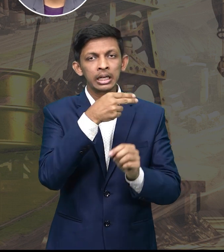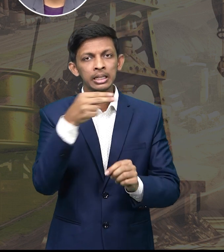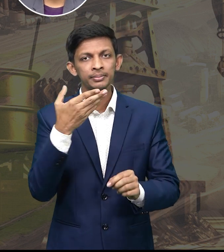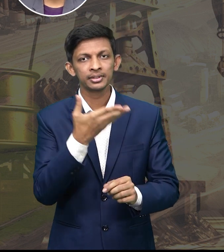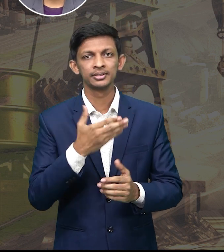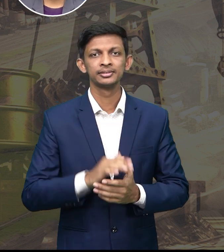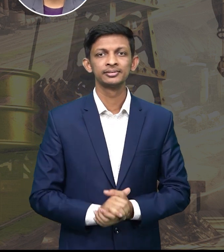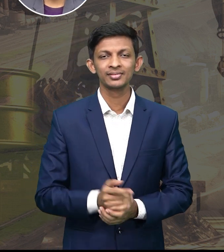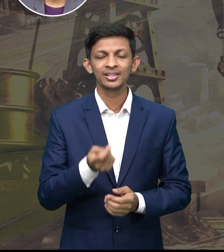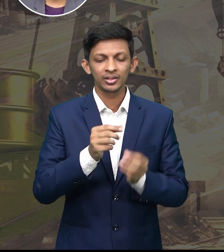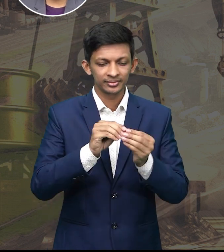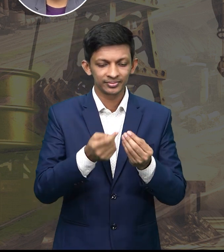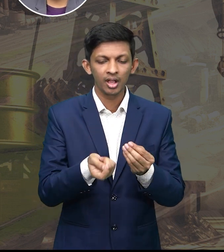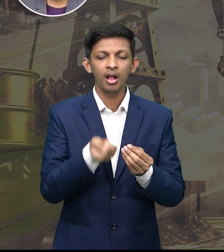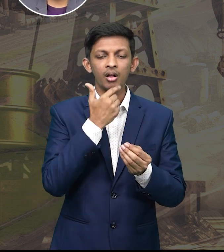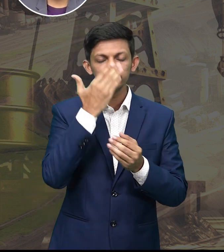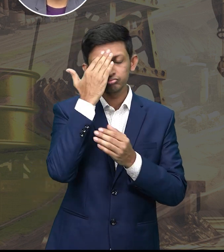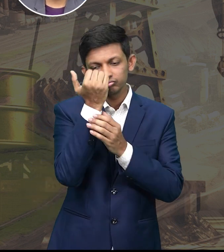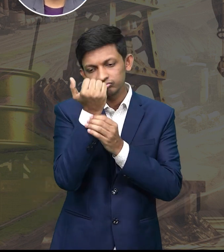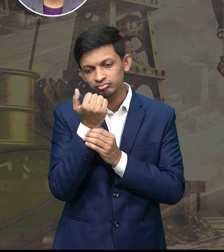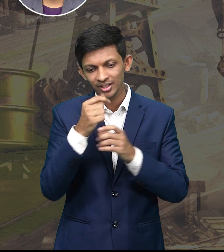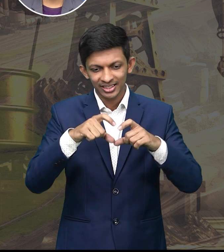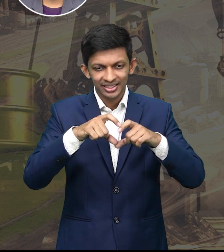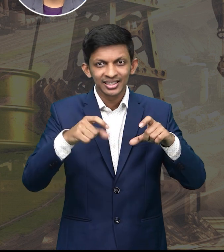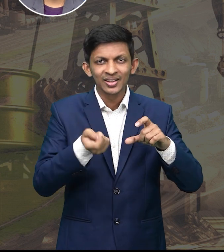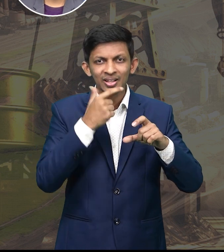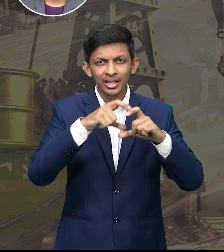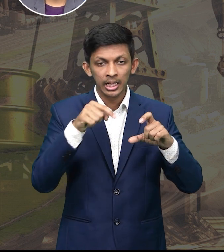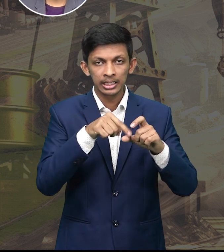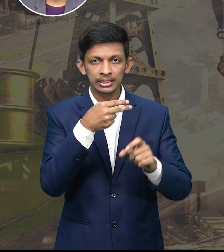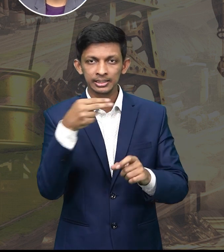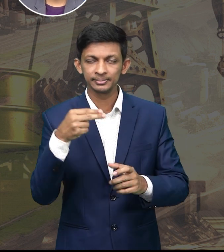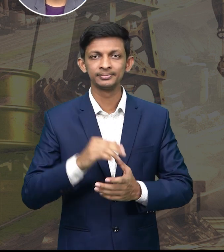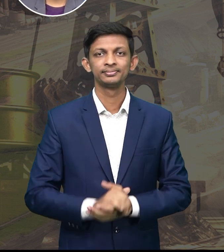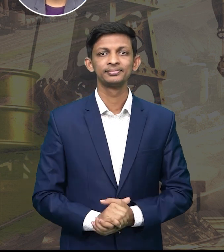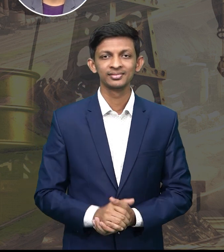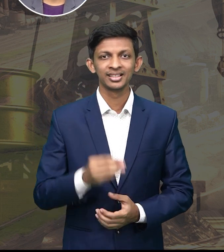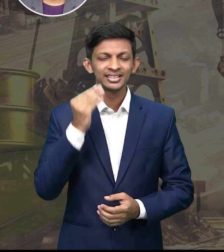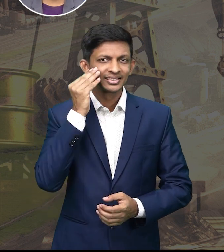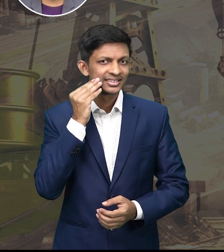medicines,